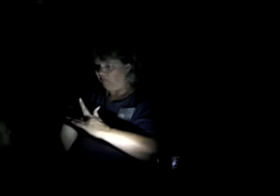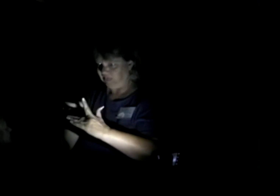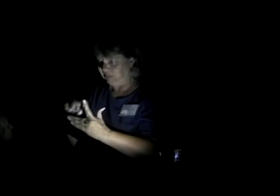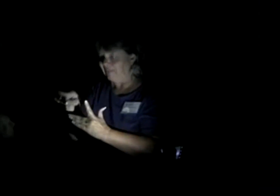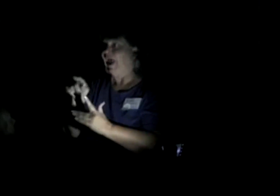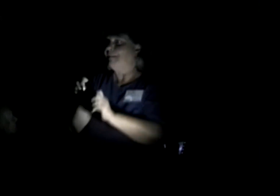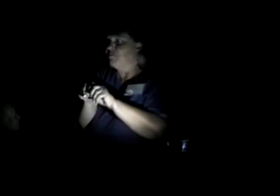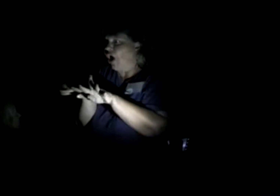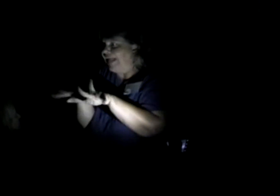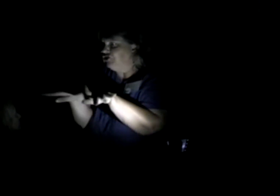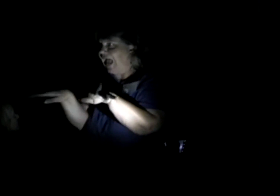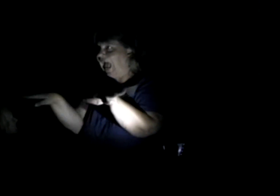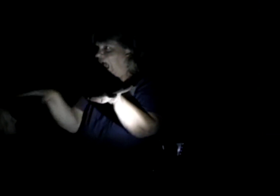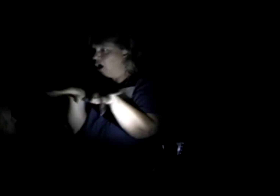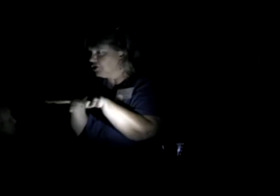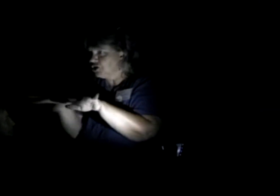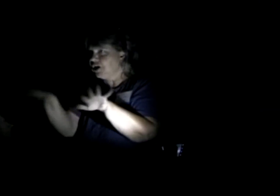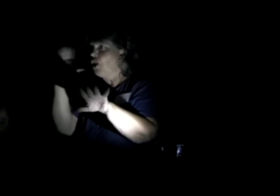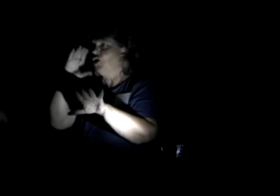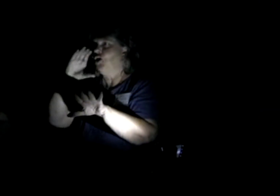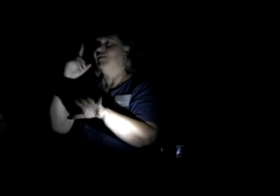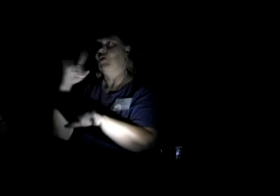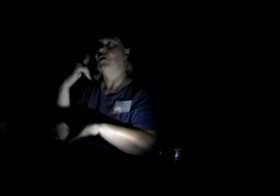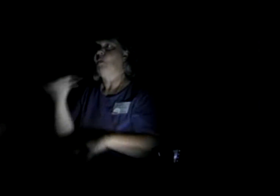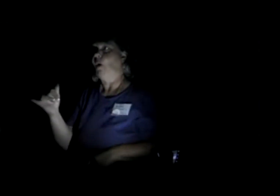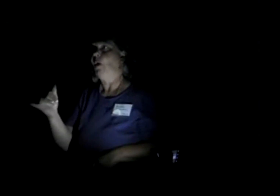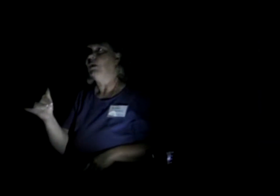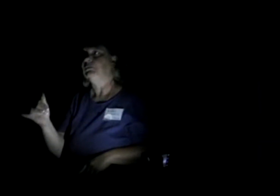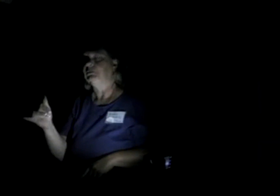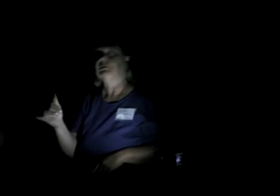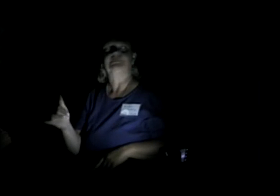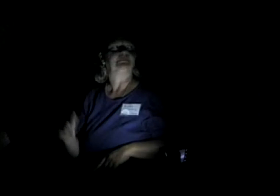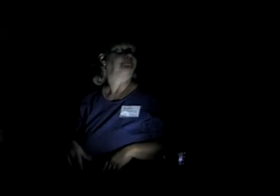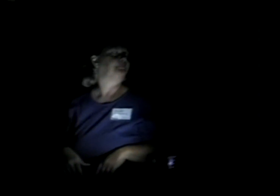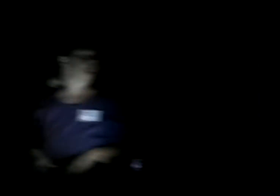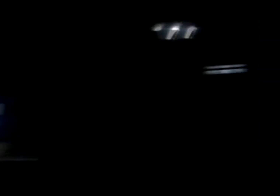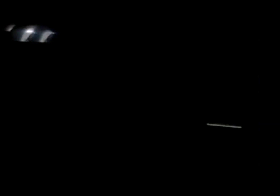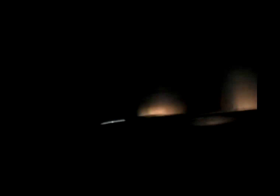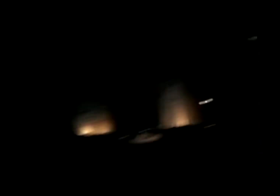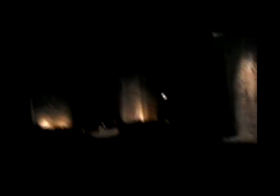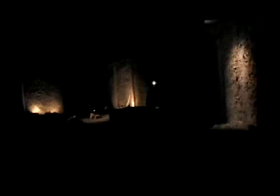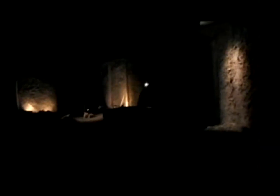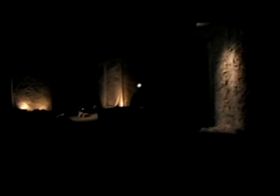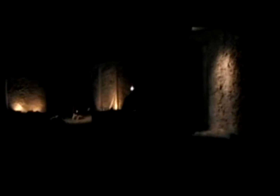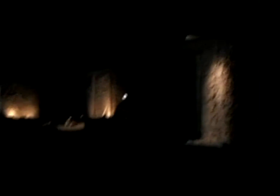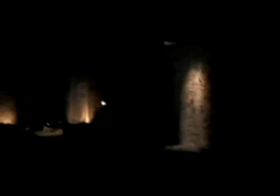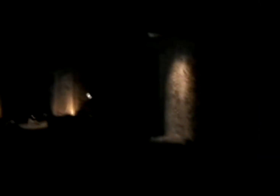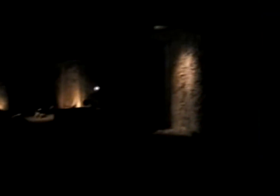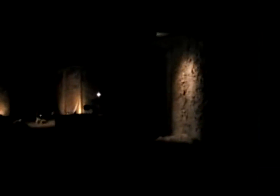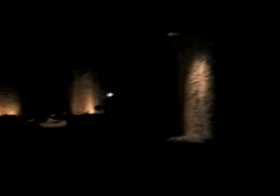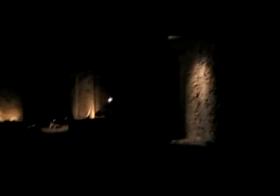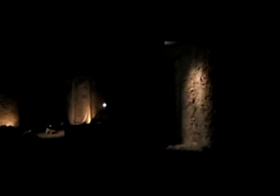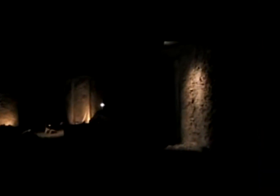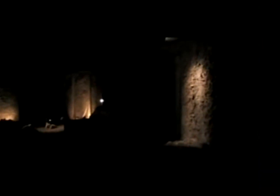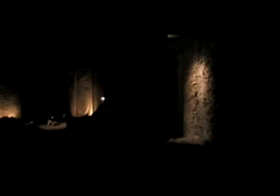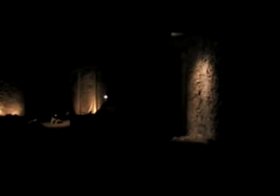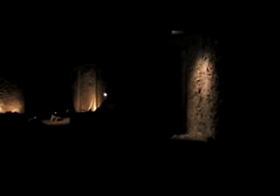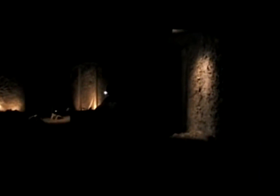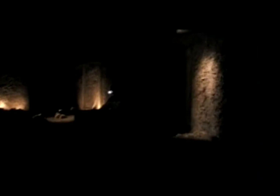this floor in search of that great vein. Right over here is an ore car that we've restored. And this is just like what they would